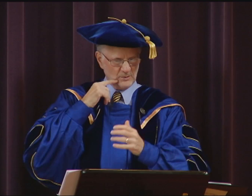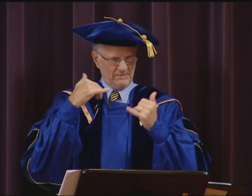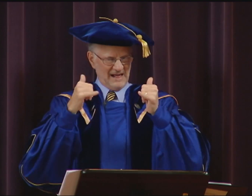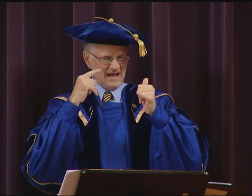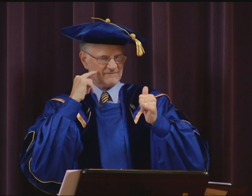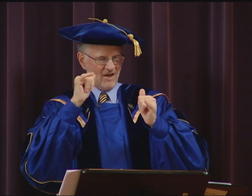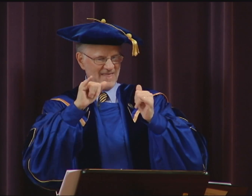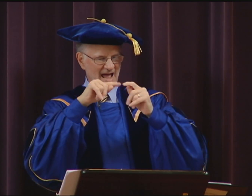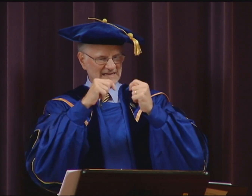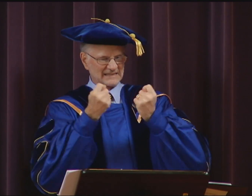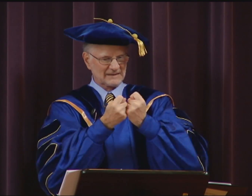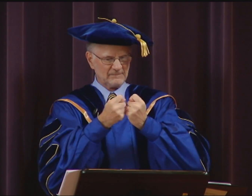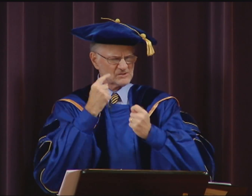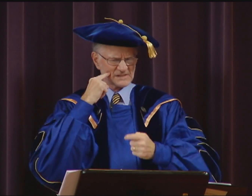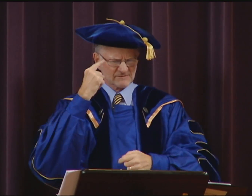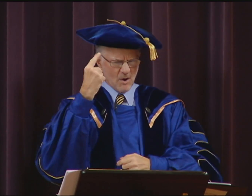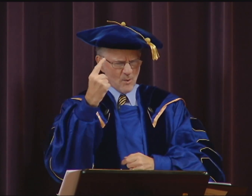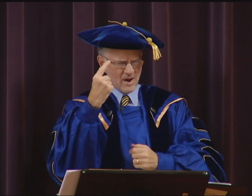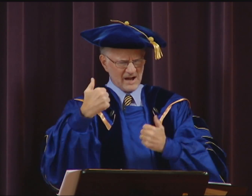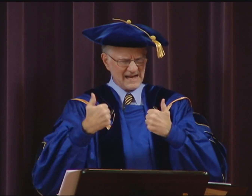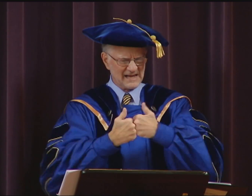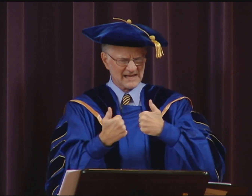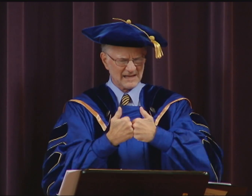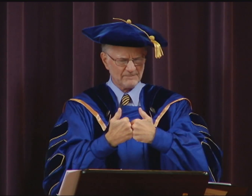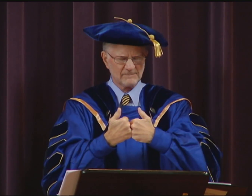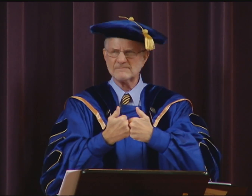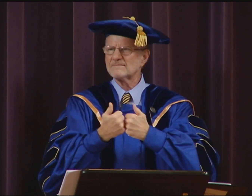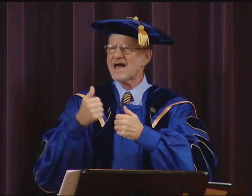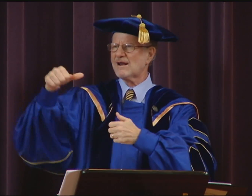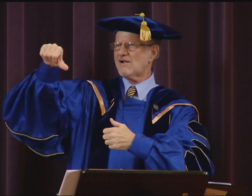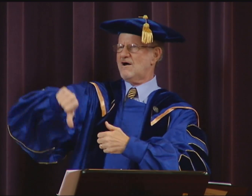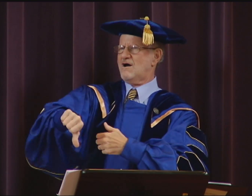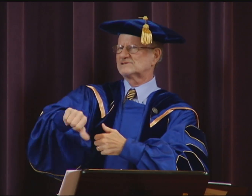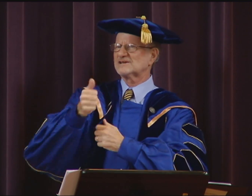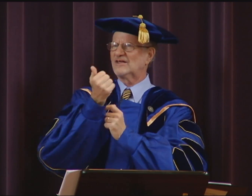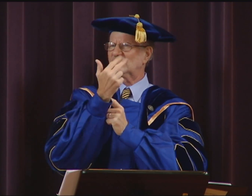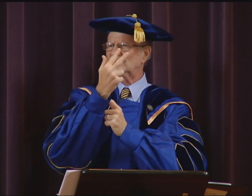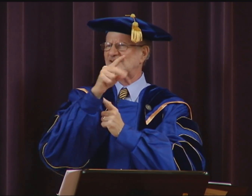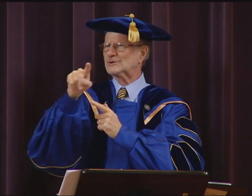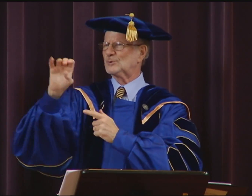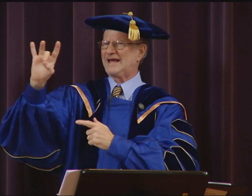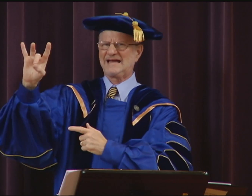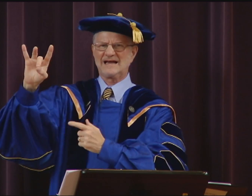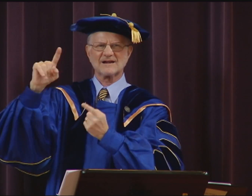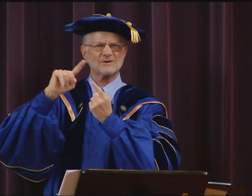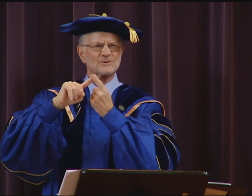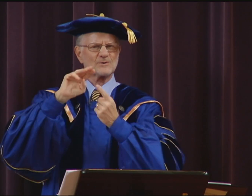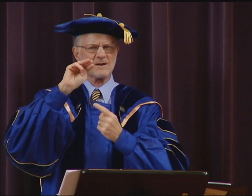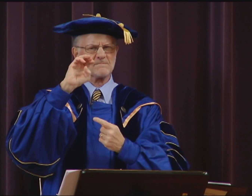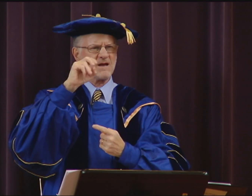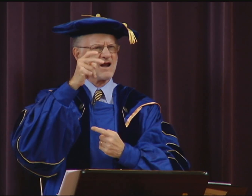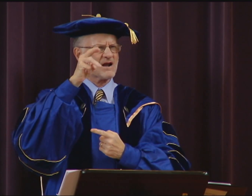8 class members had suited up for the team when they played one game, but they lost